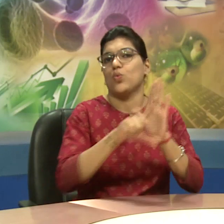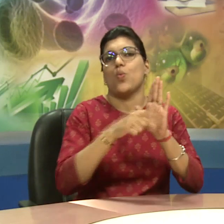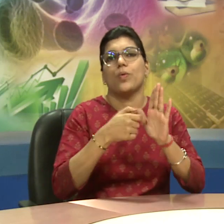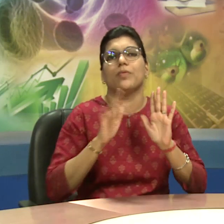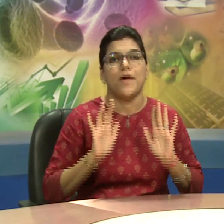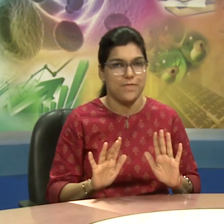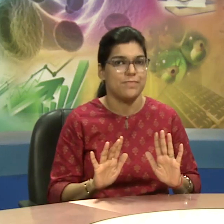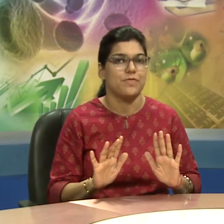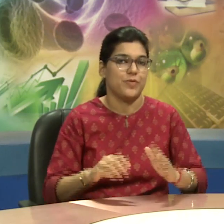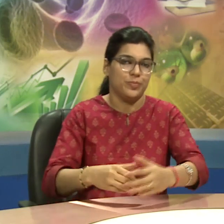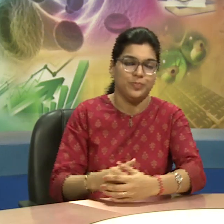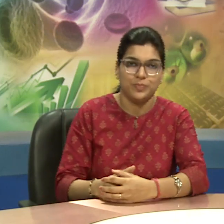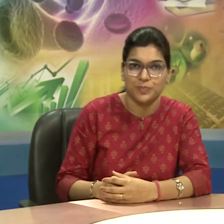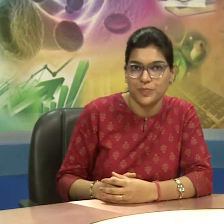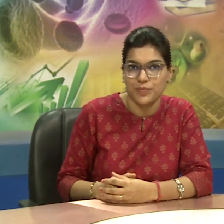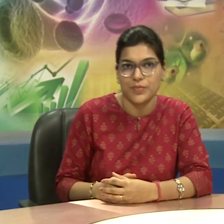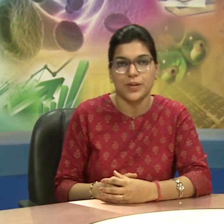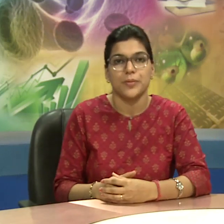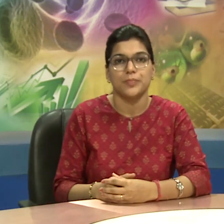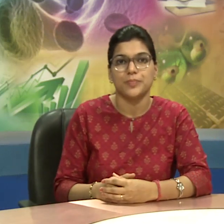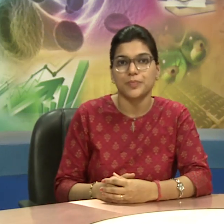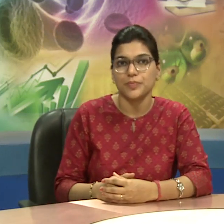So, no one can